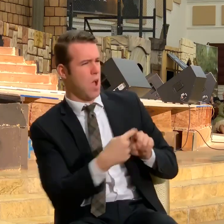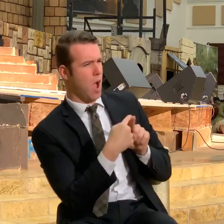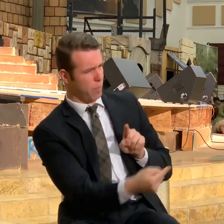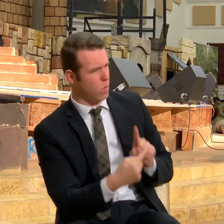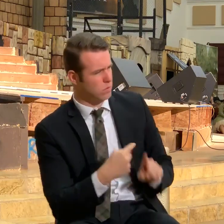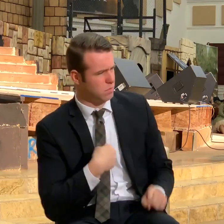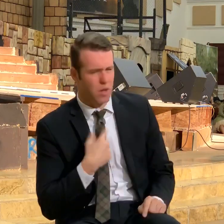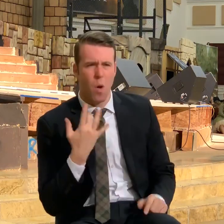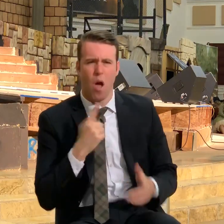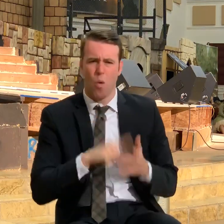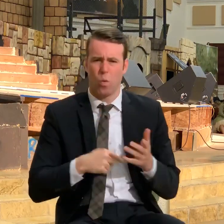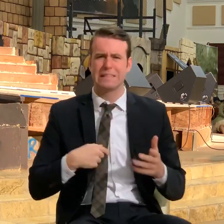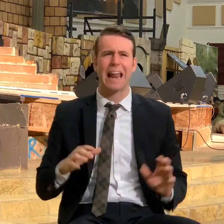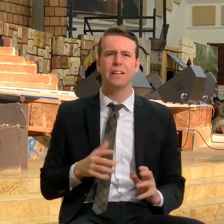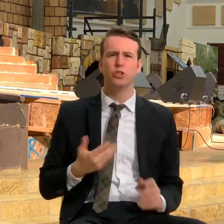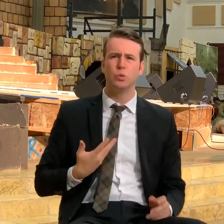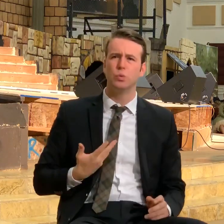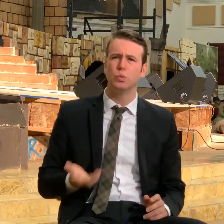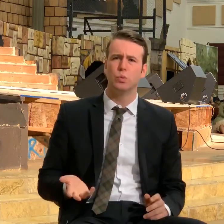opposing. Why? What have I done?